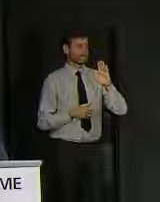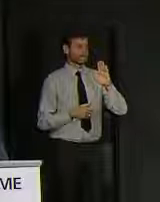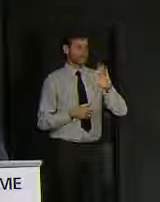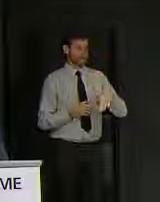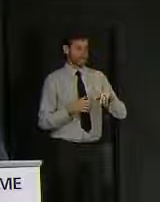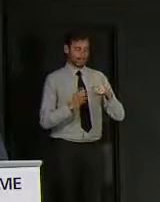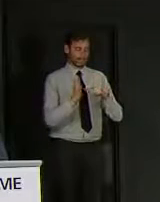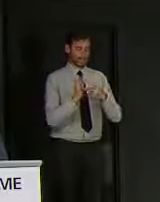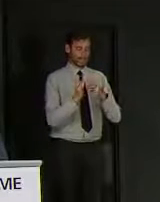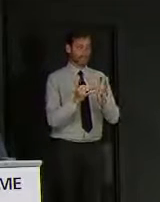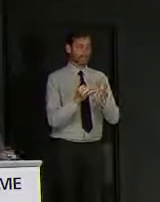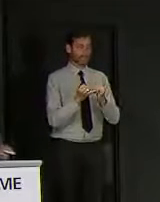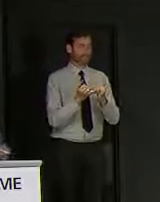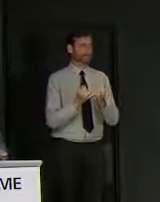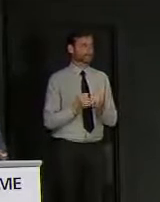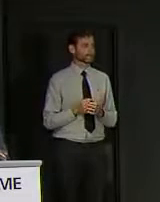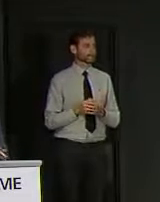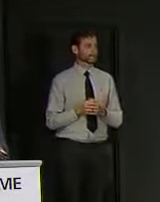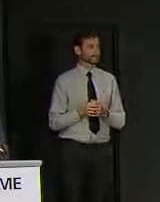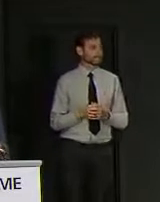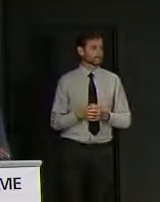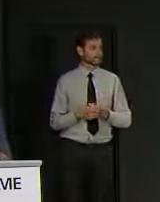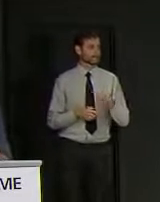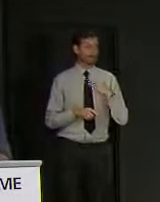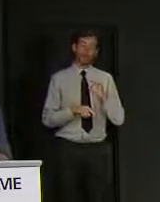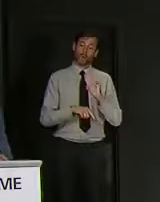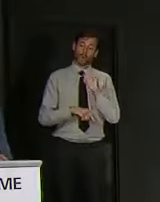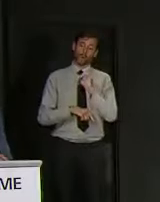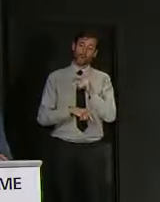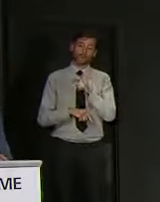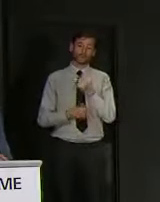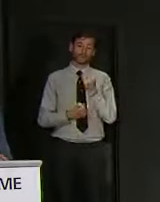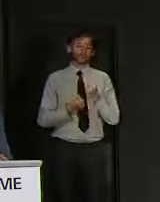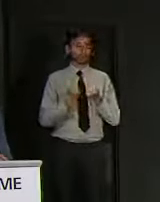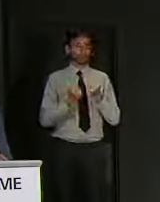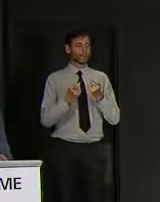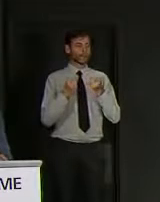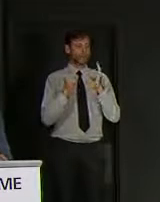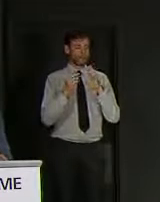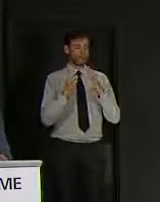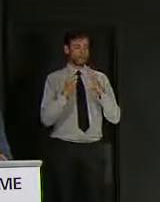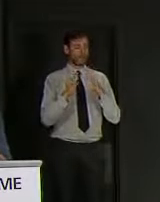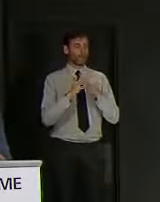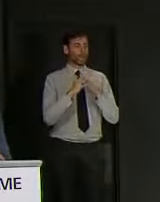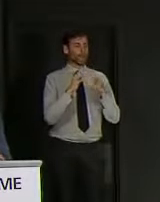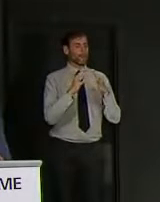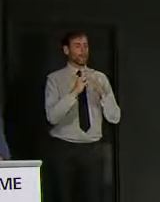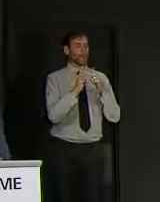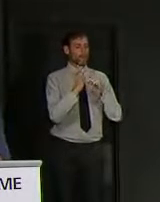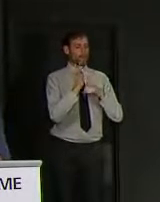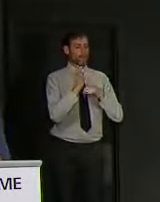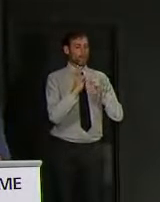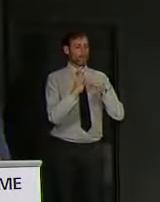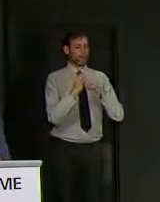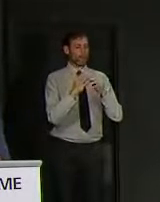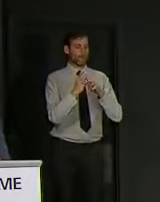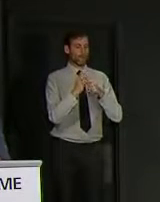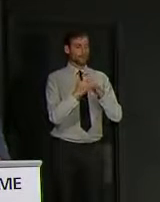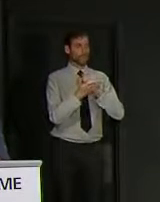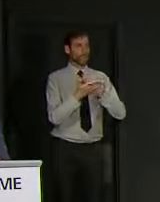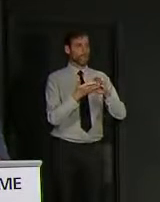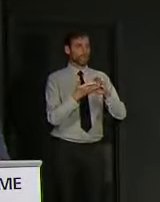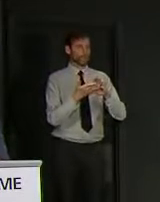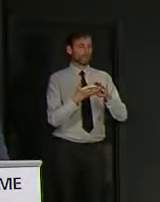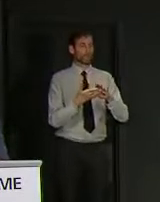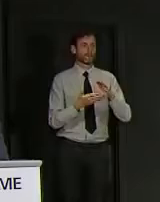Hi, thank you for accommodating my question. I've got one for the Justice Secretary. So Willie Walsh, Chief Executive of the International Airlines Group, pointed out in a letter sent to